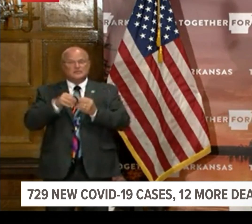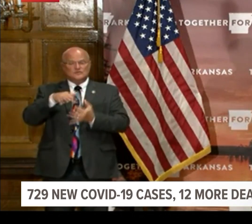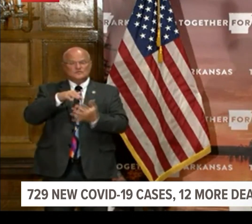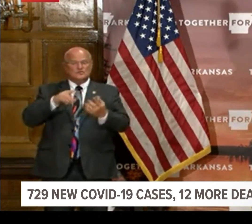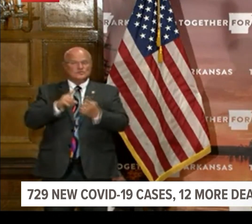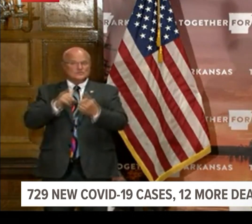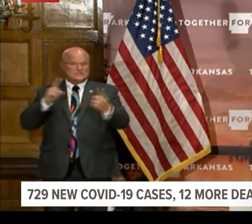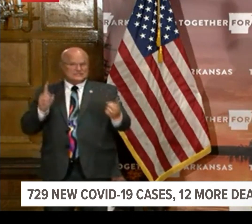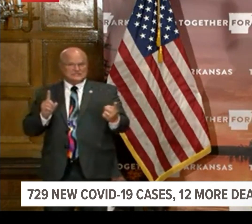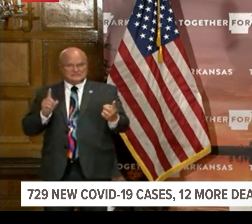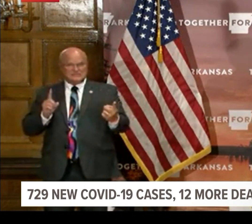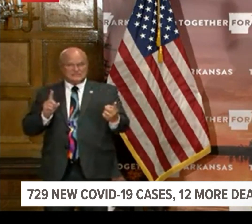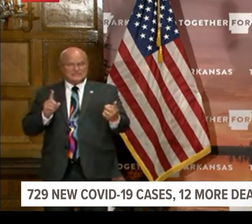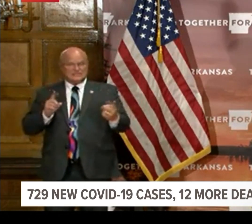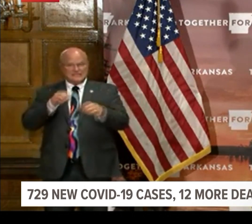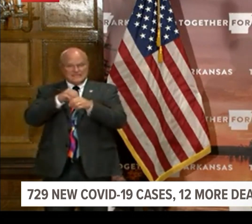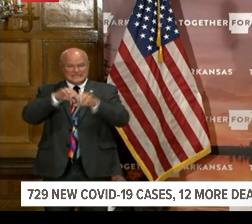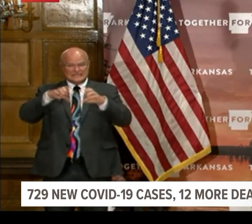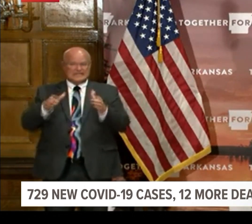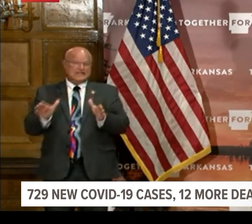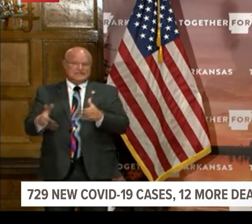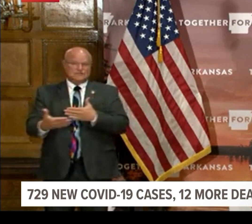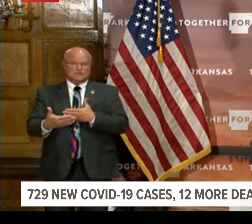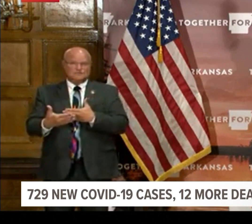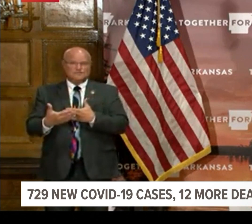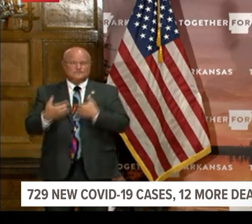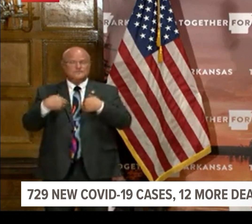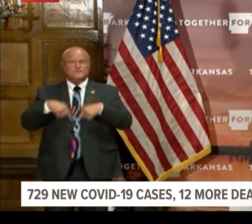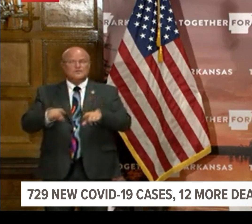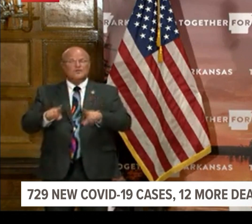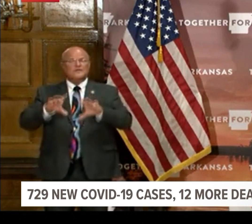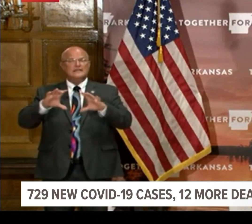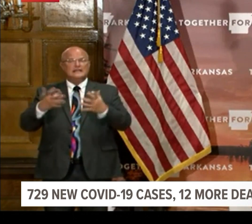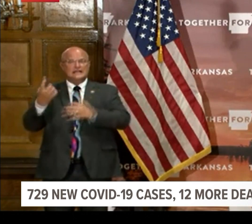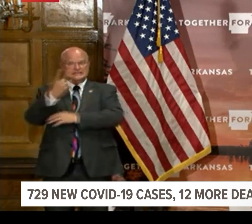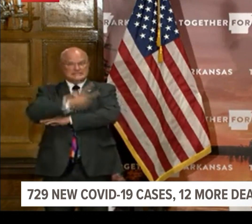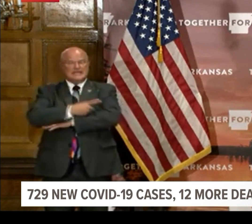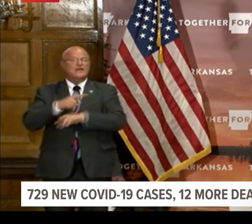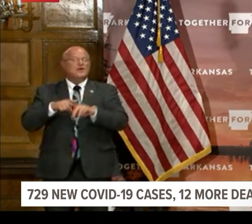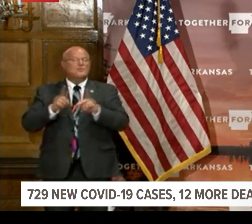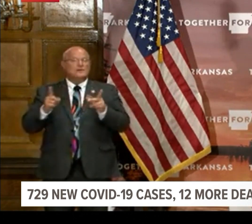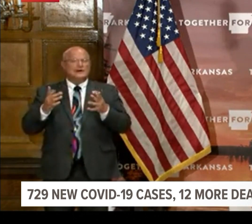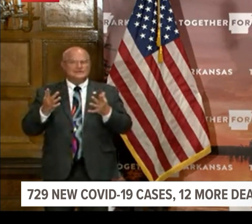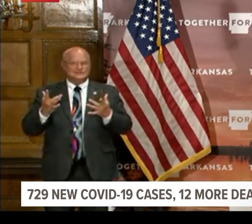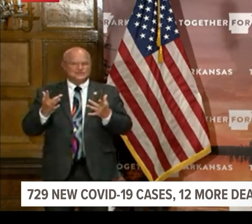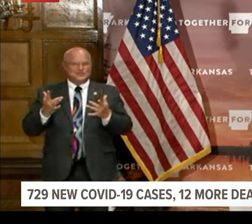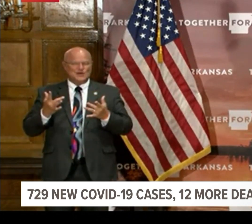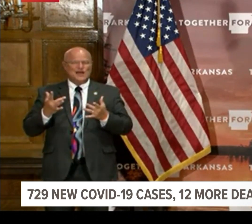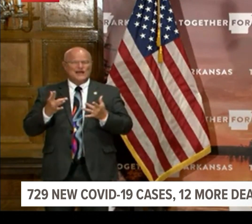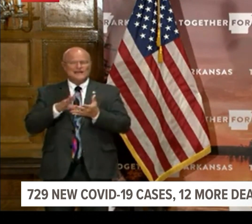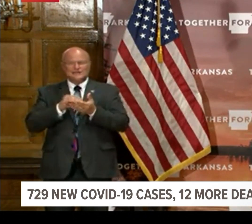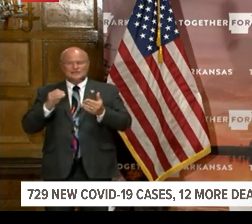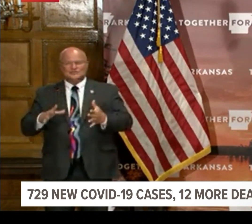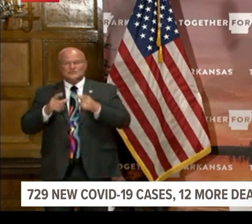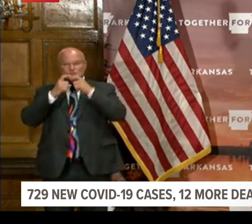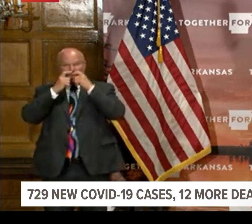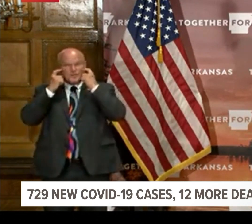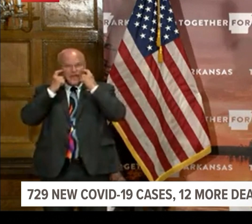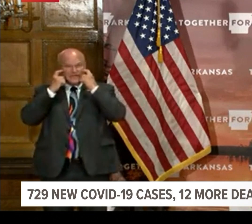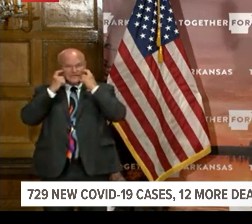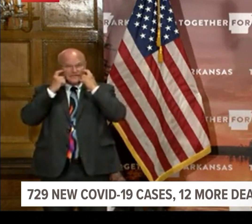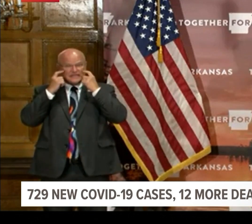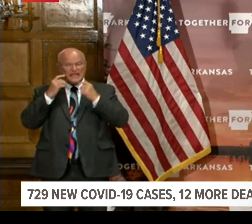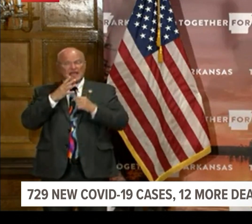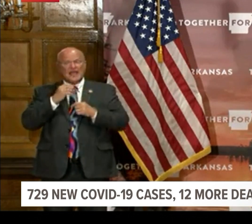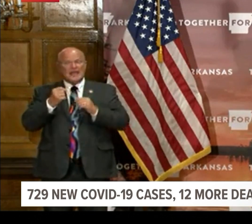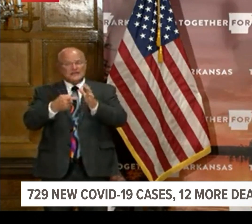social distancing during the class day, but that's why students wear a mask. And